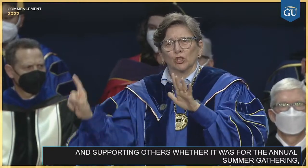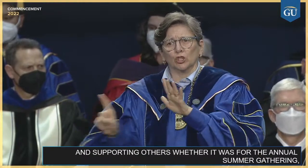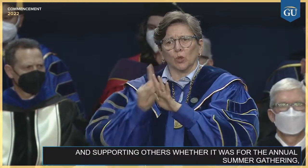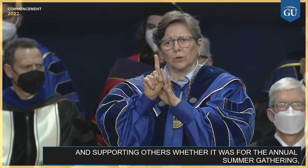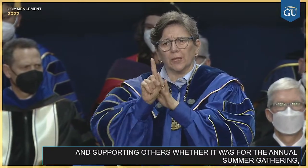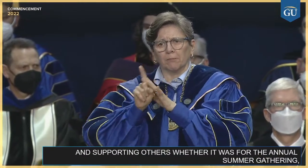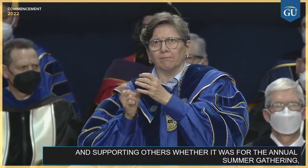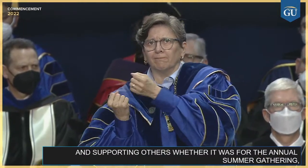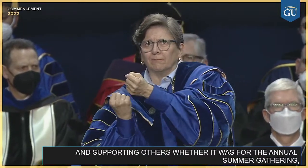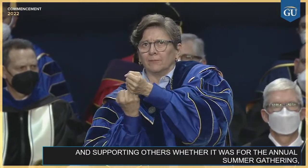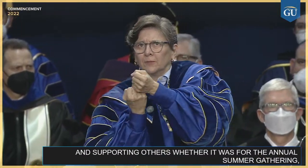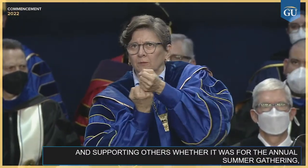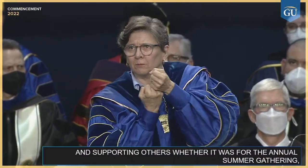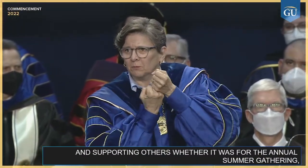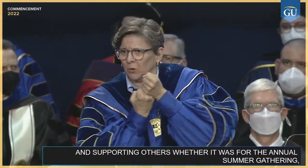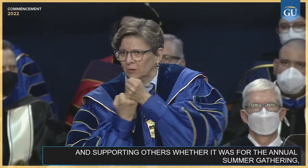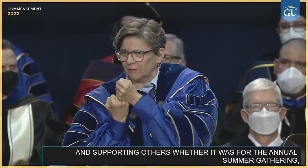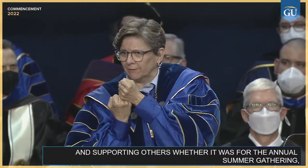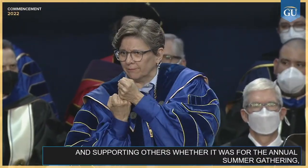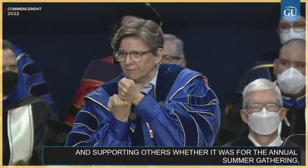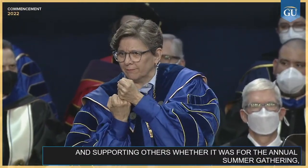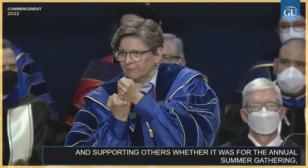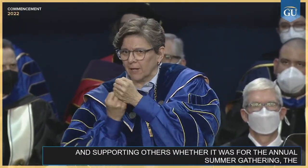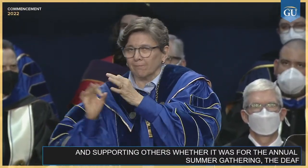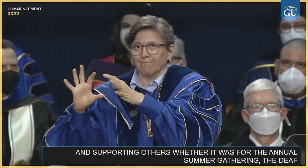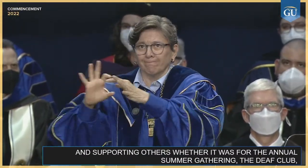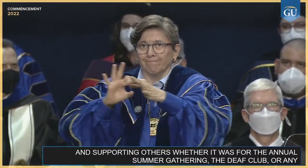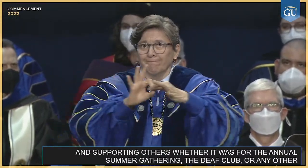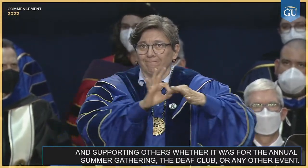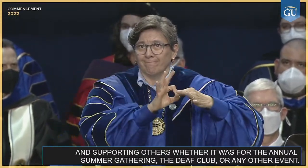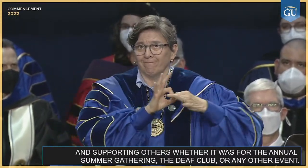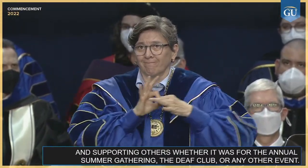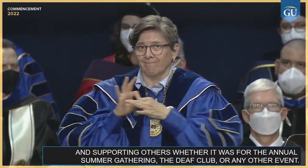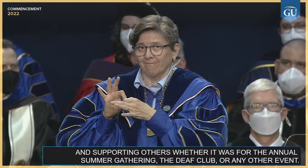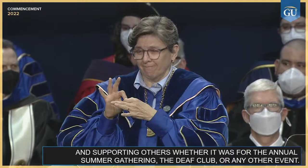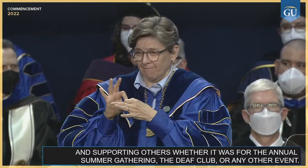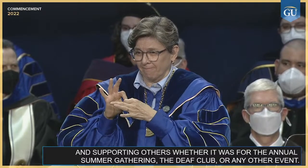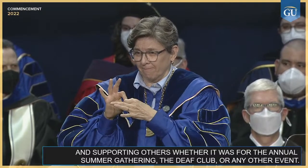event. The deaf community would show up in support of one another.